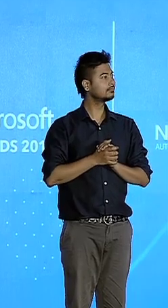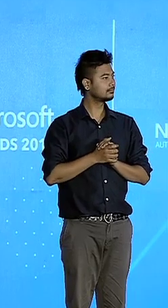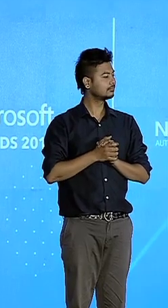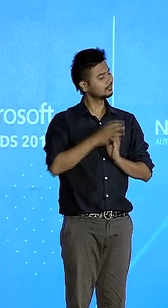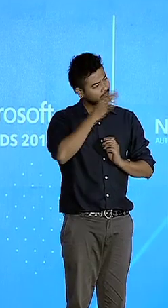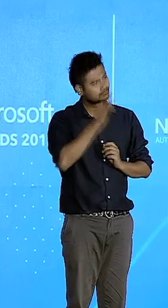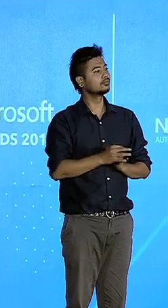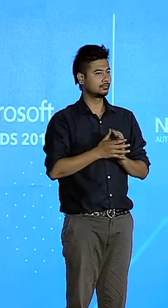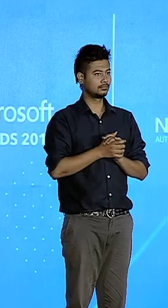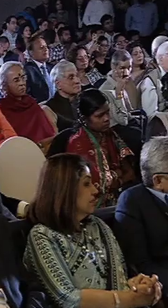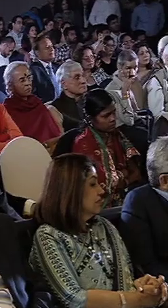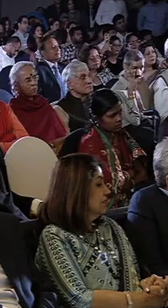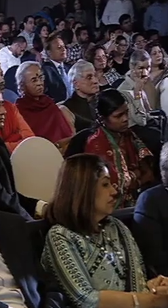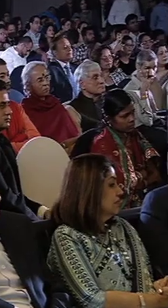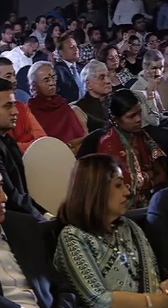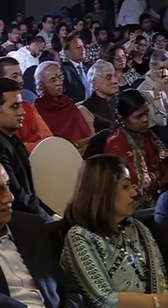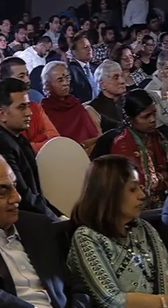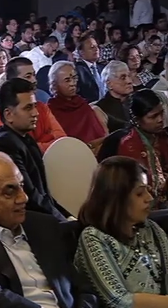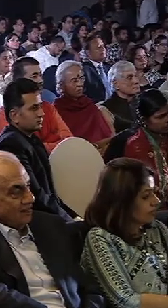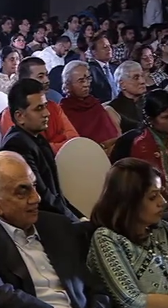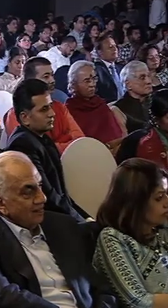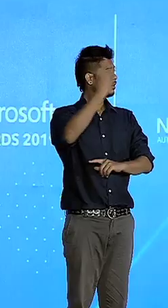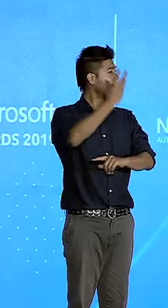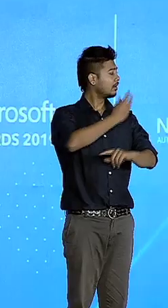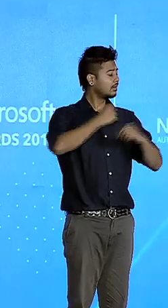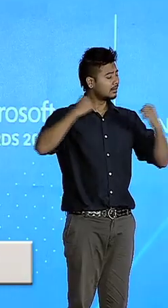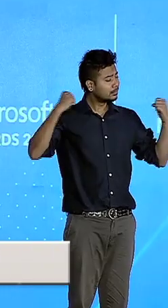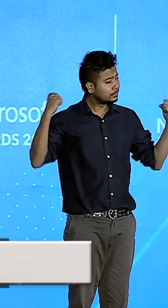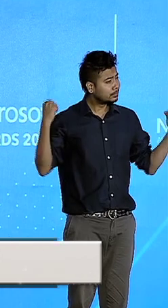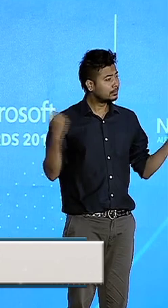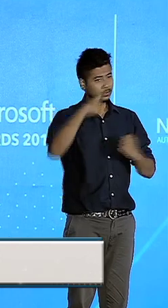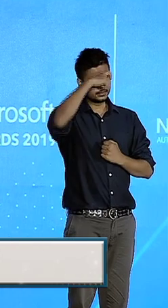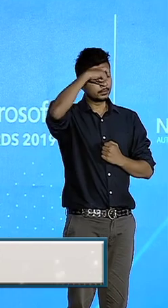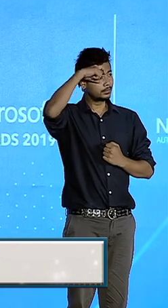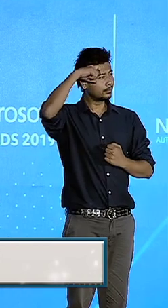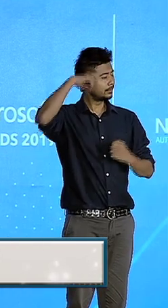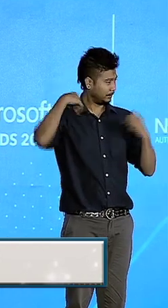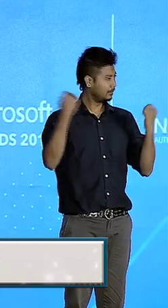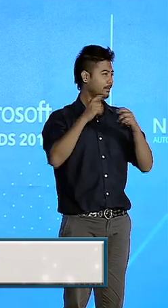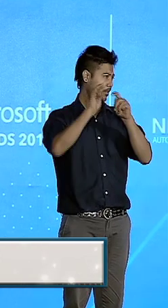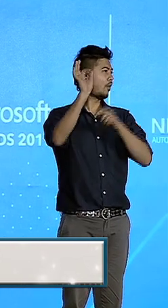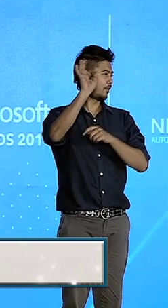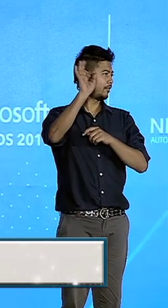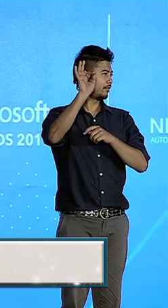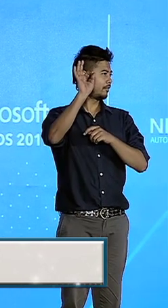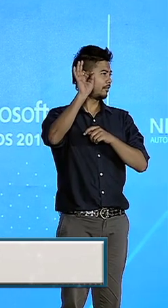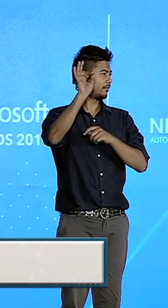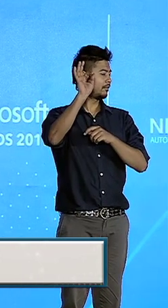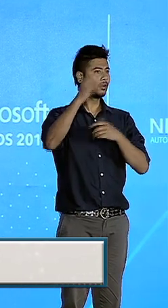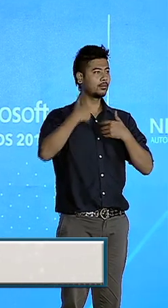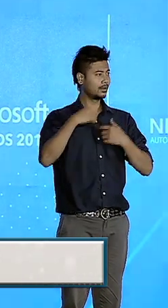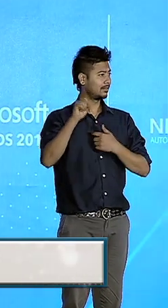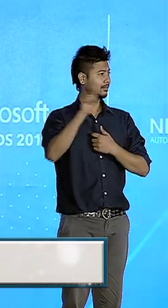and, academic institutions, charitable trusts, so many of them, and such unique work, such sterling